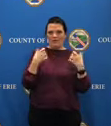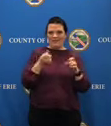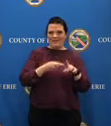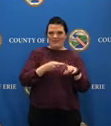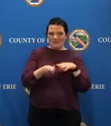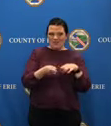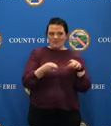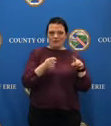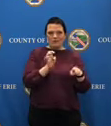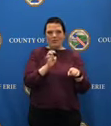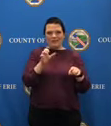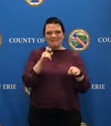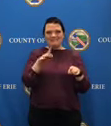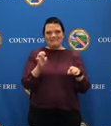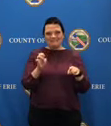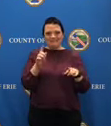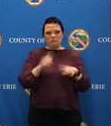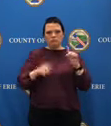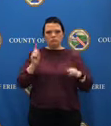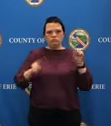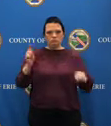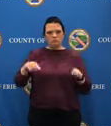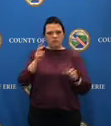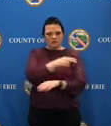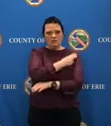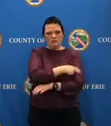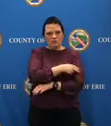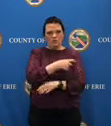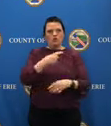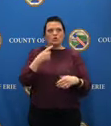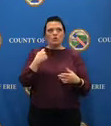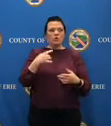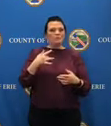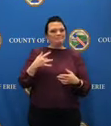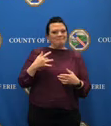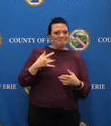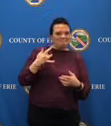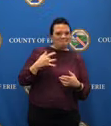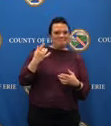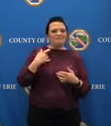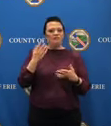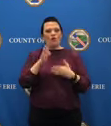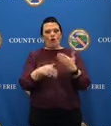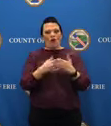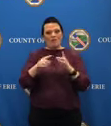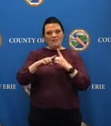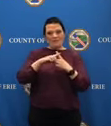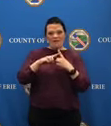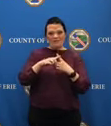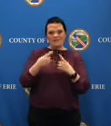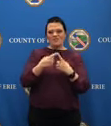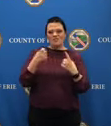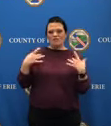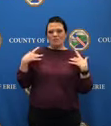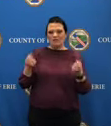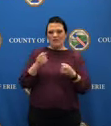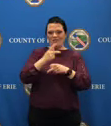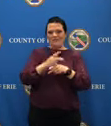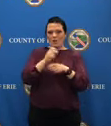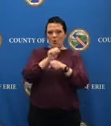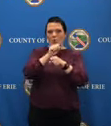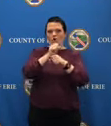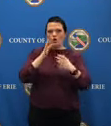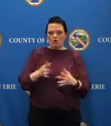with various hospital systems in the area, we think a number of the tests that are positive are individuals who are actually healthcare workers in the